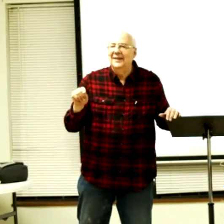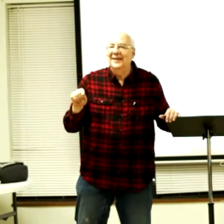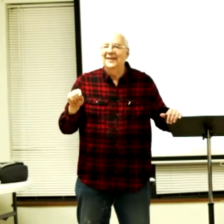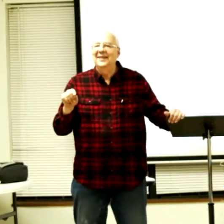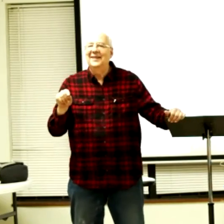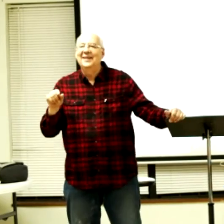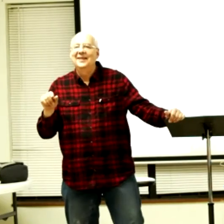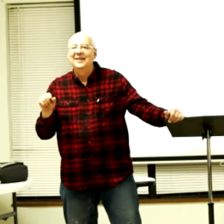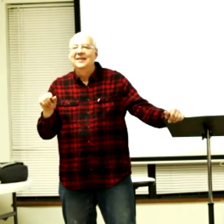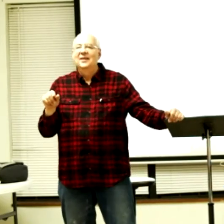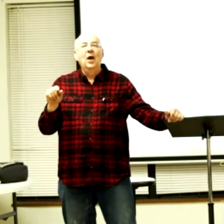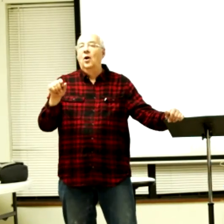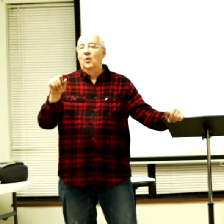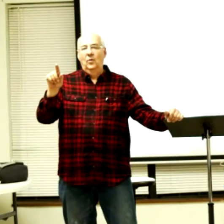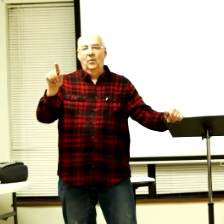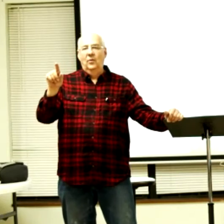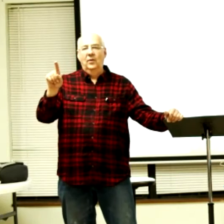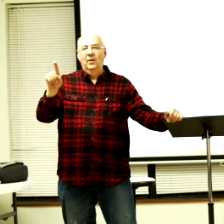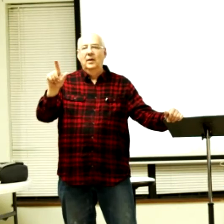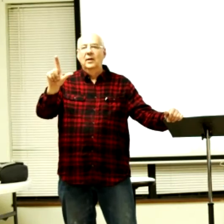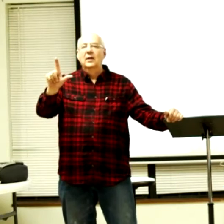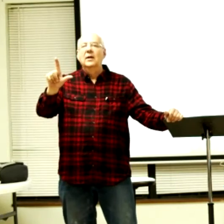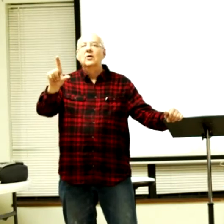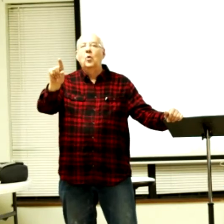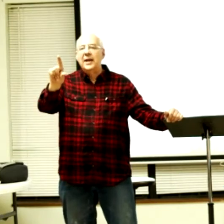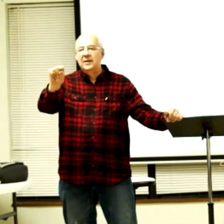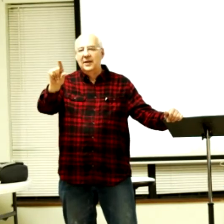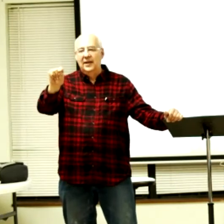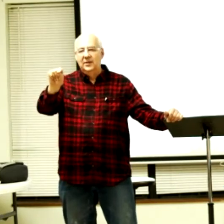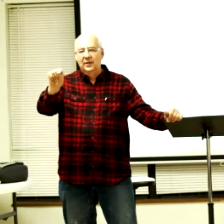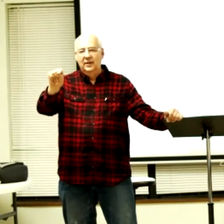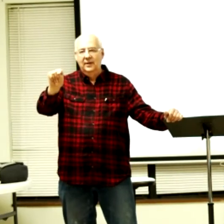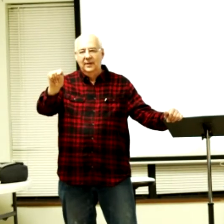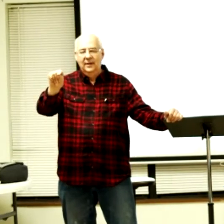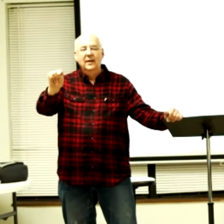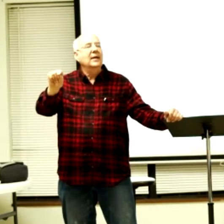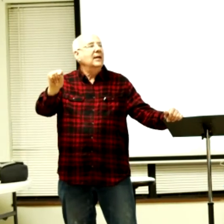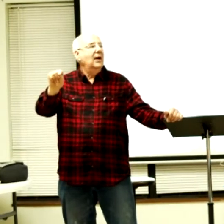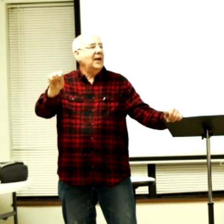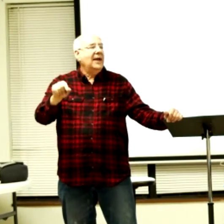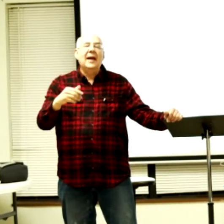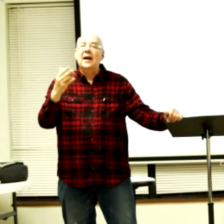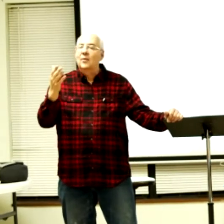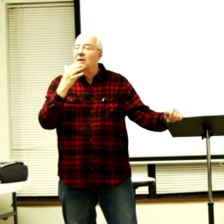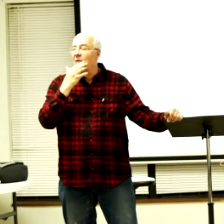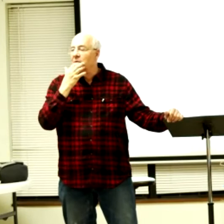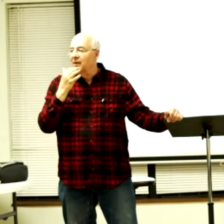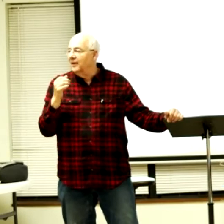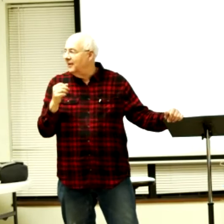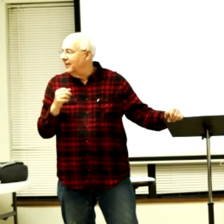is it like? No. It's 20 is this. right. Okay, now we'll go with, All my sign language